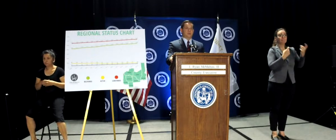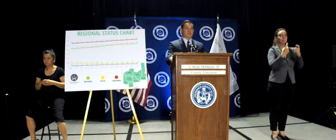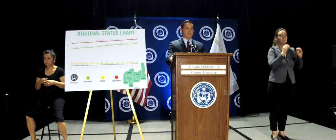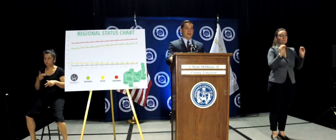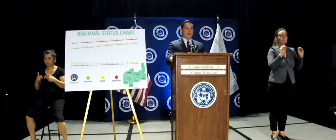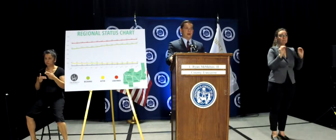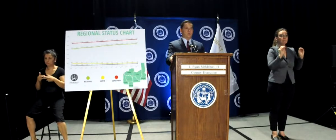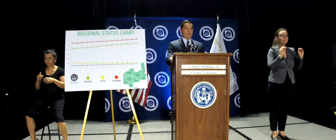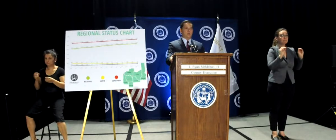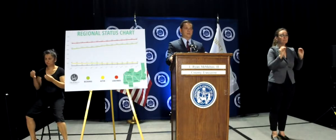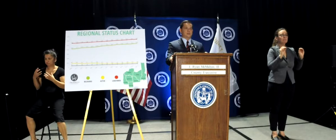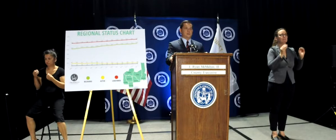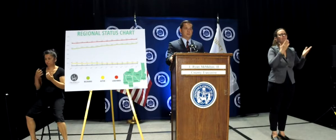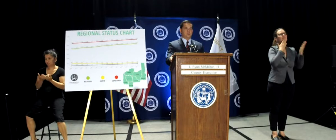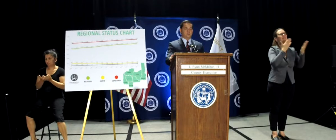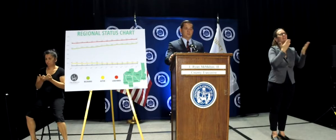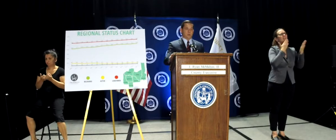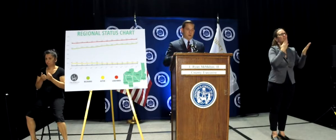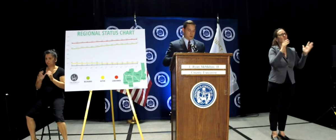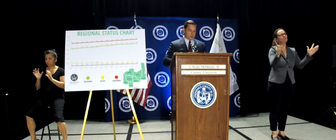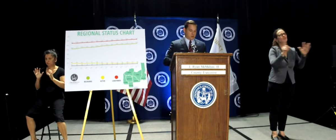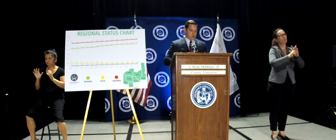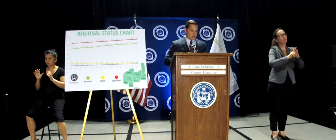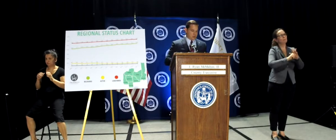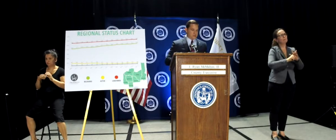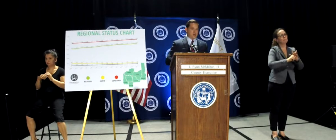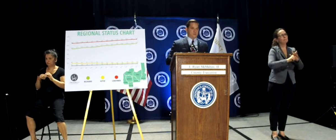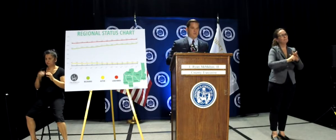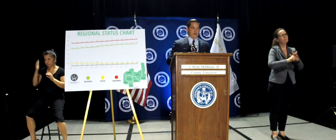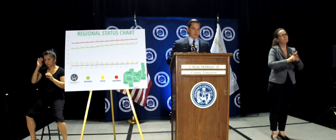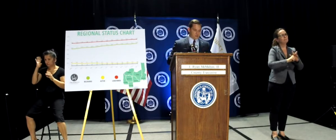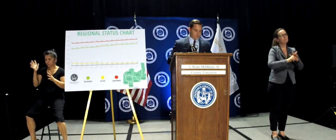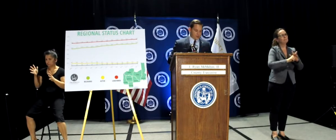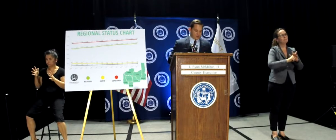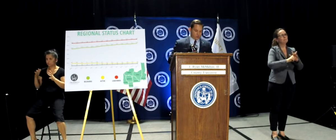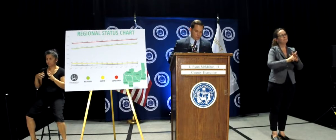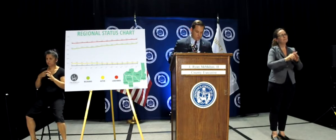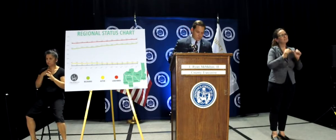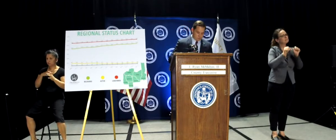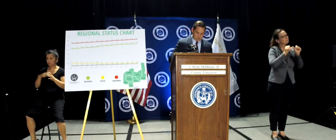the information and the data out, and let's continue to be smart and starve this virus. Thank you.